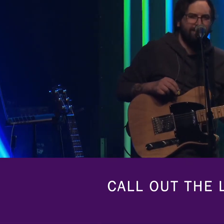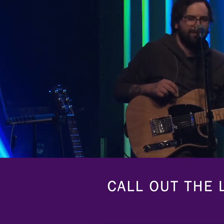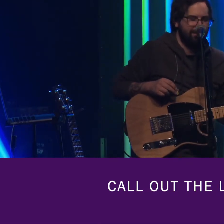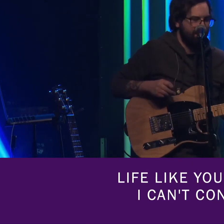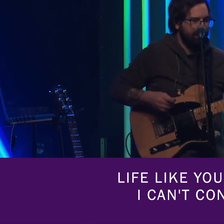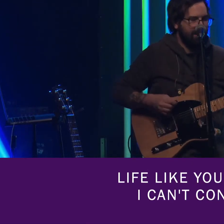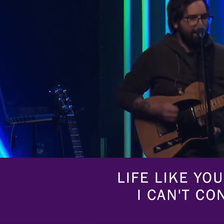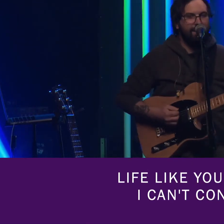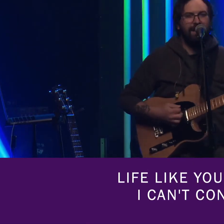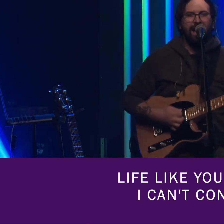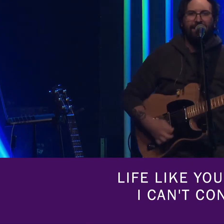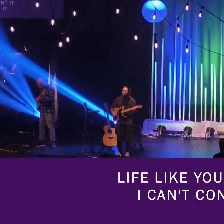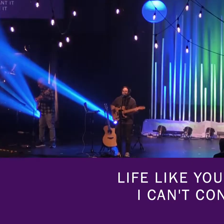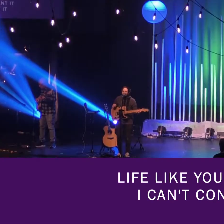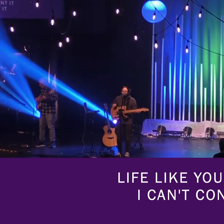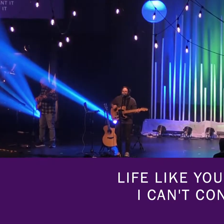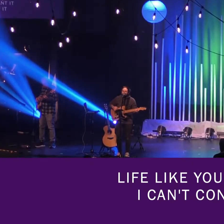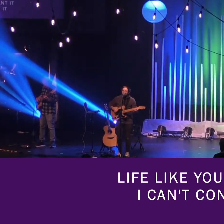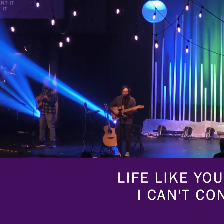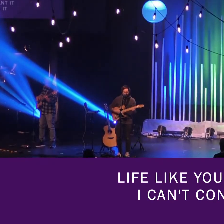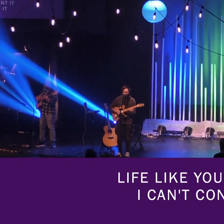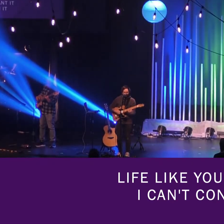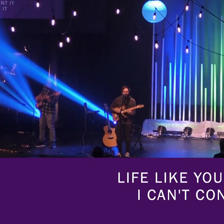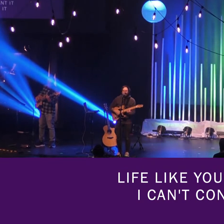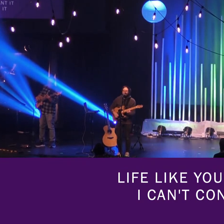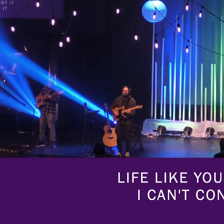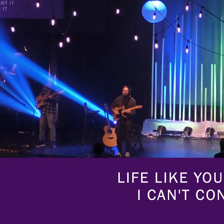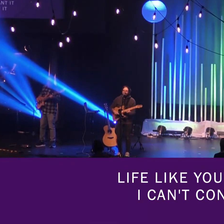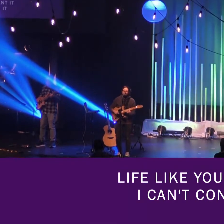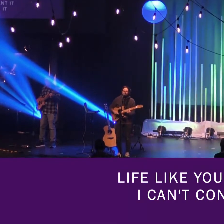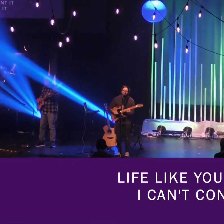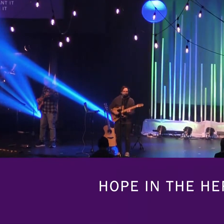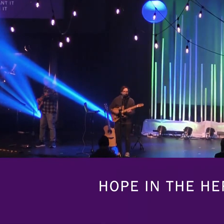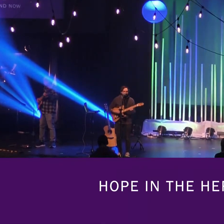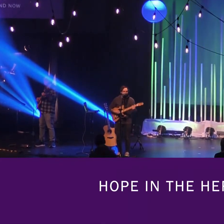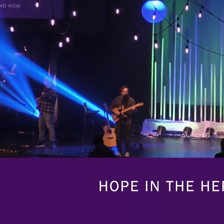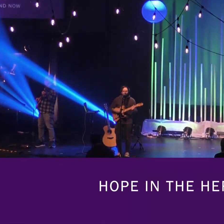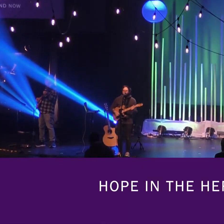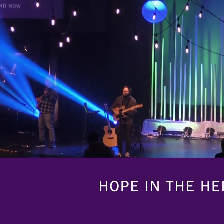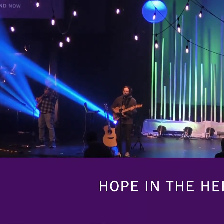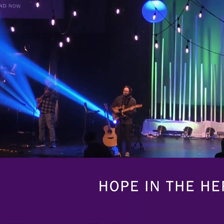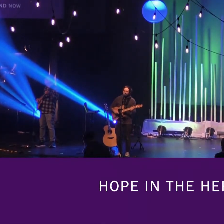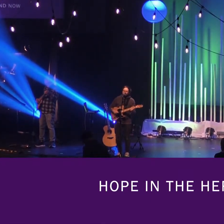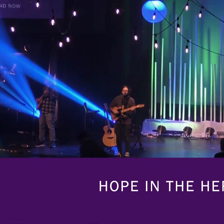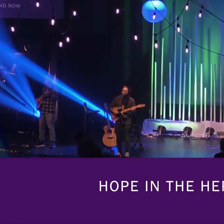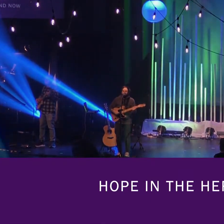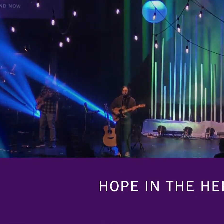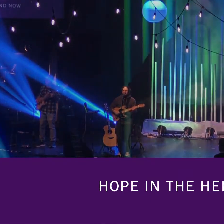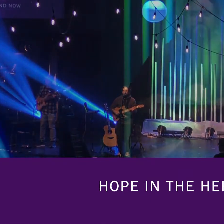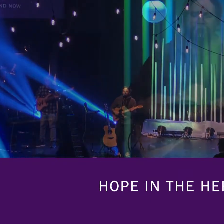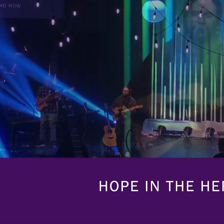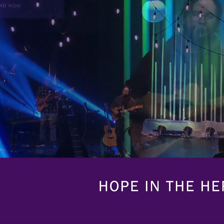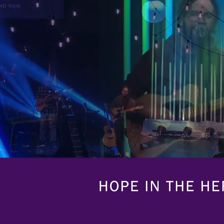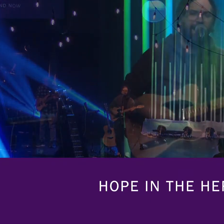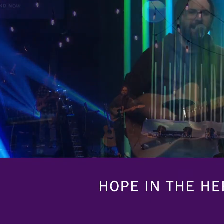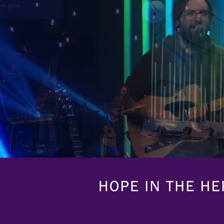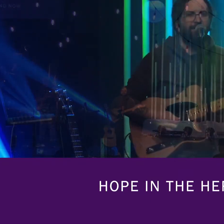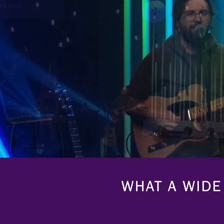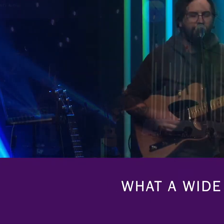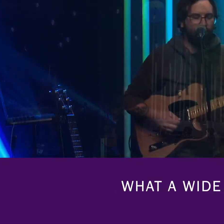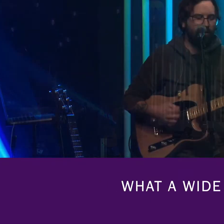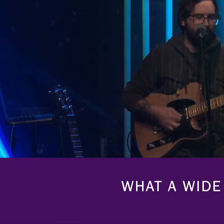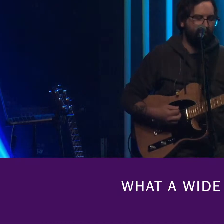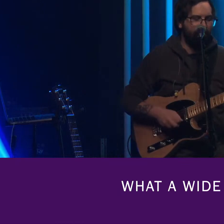us. Life like your man, and I can't contain it. Hope in the here and